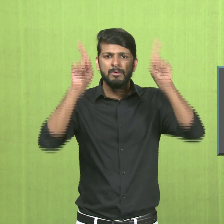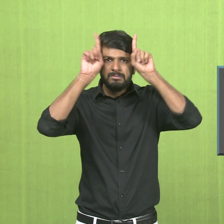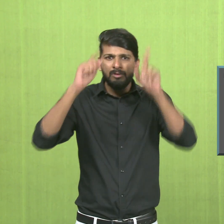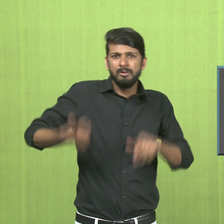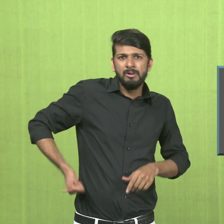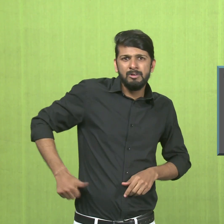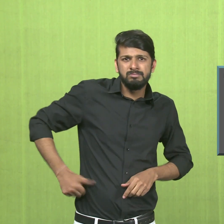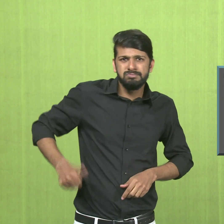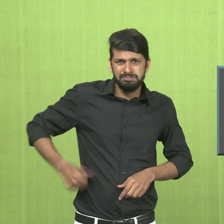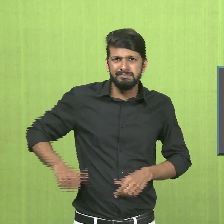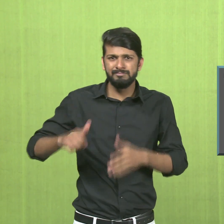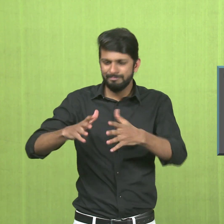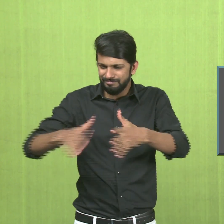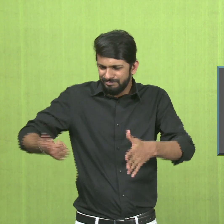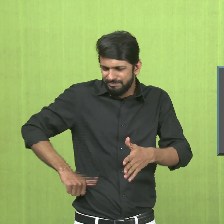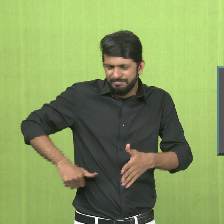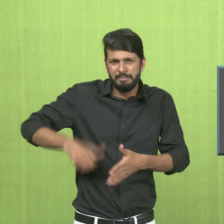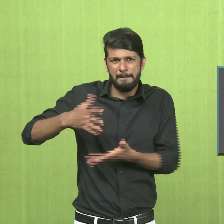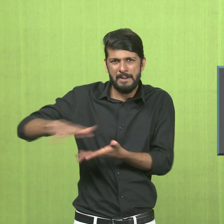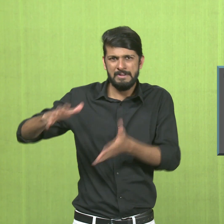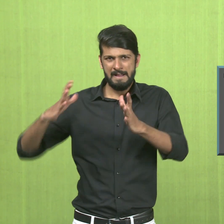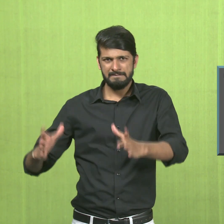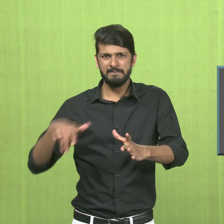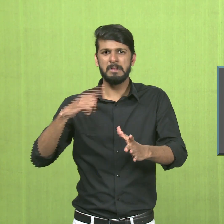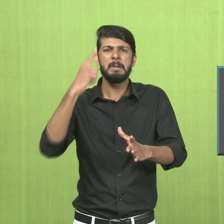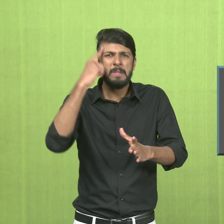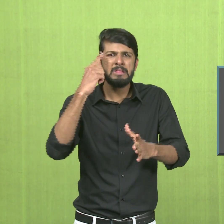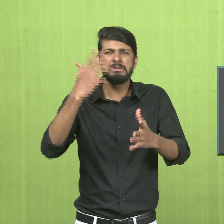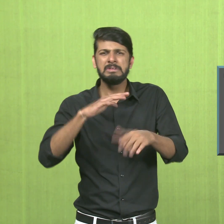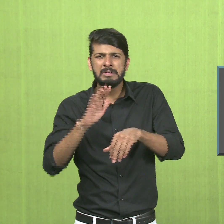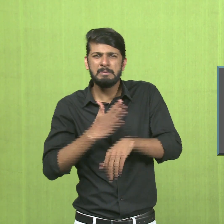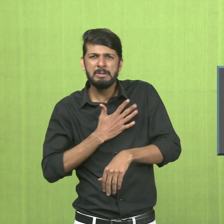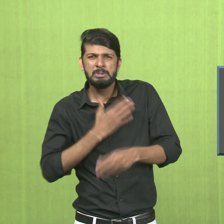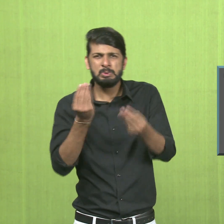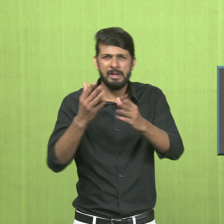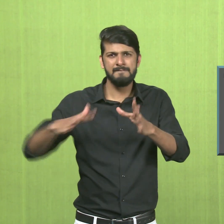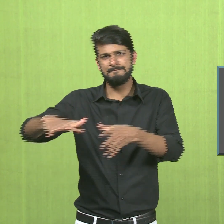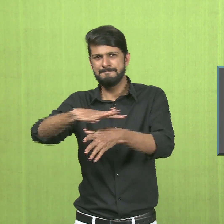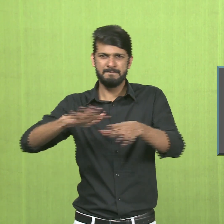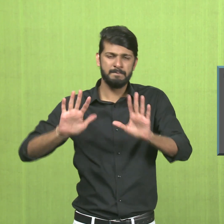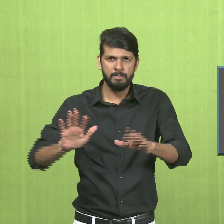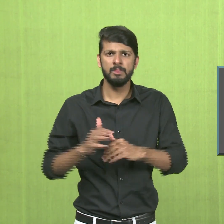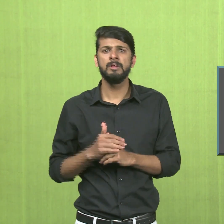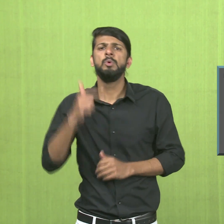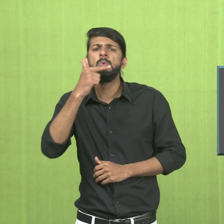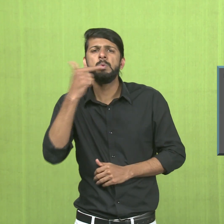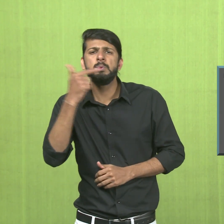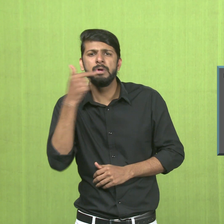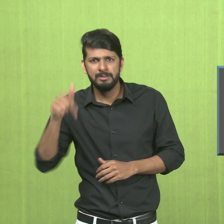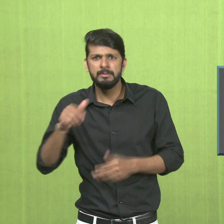they take cow dung as well as red earth slurry. They use mud and cow dung to make a plaster and put it